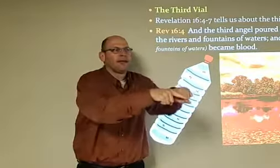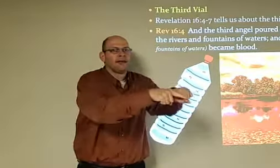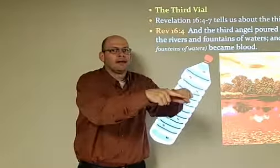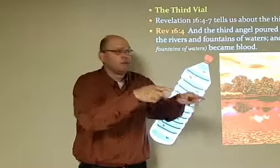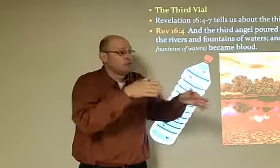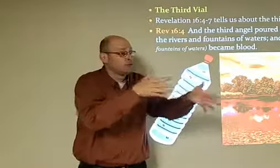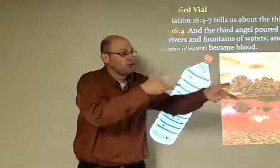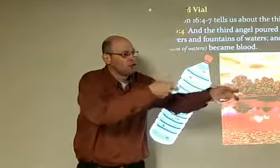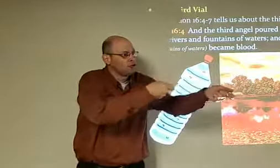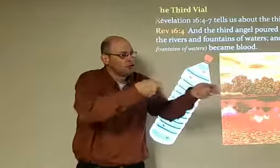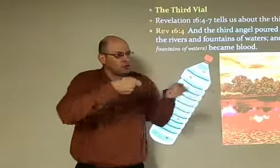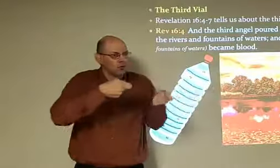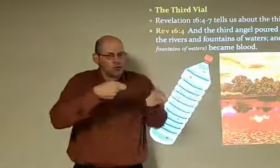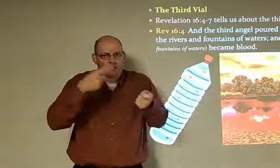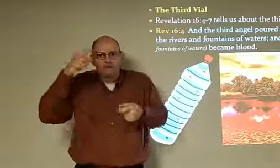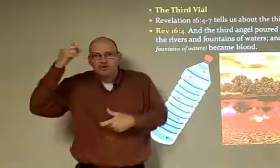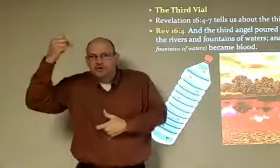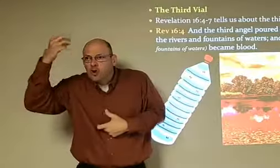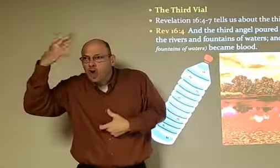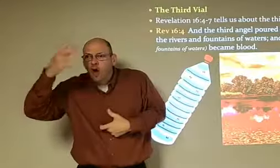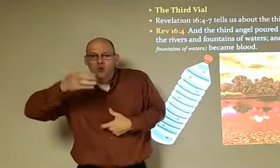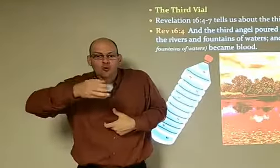So fountains, you know,